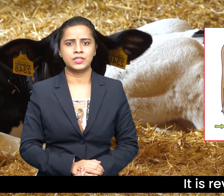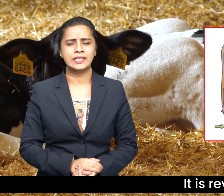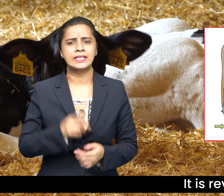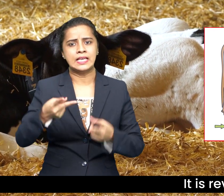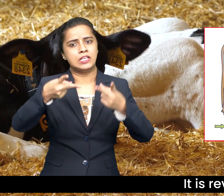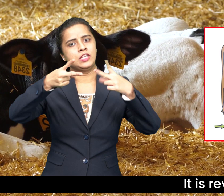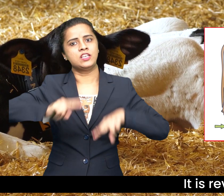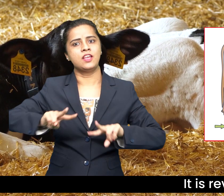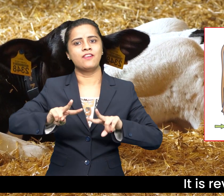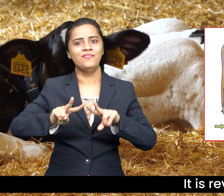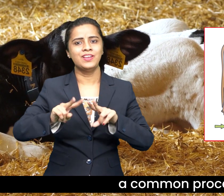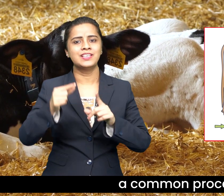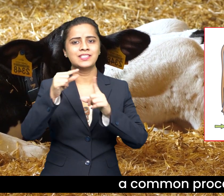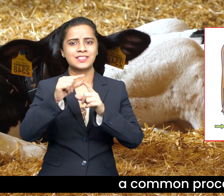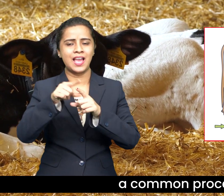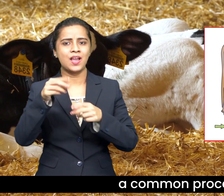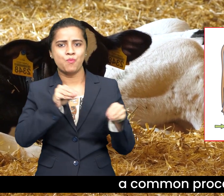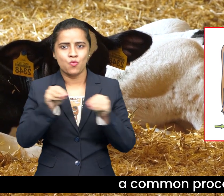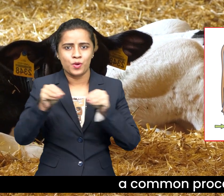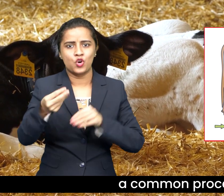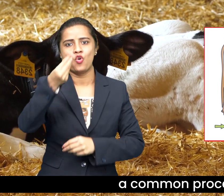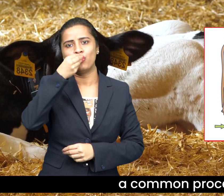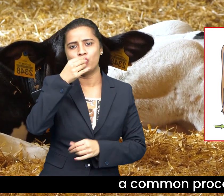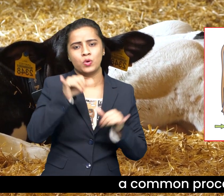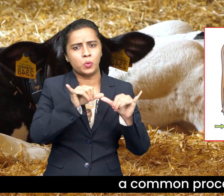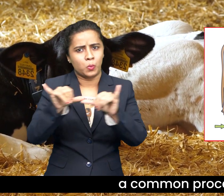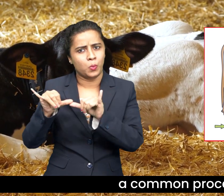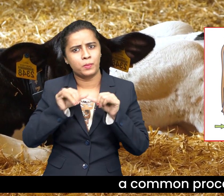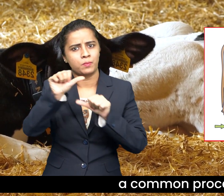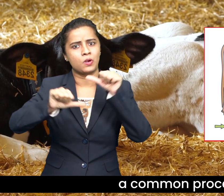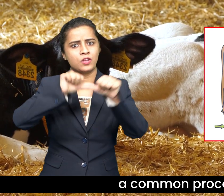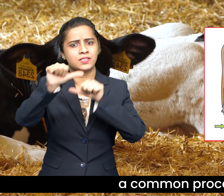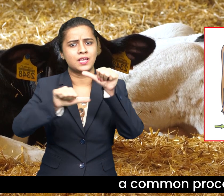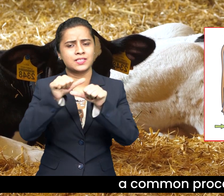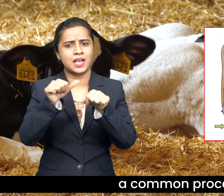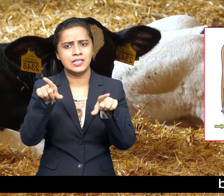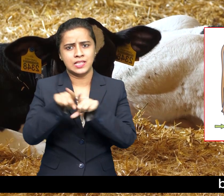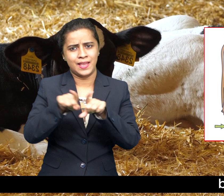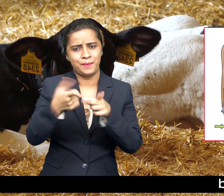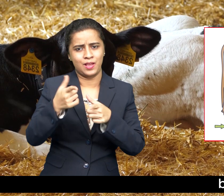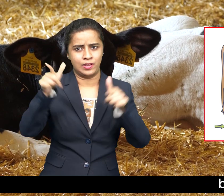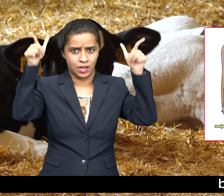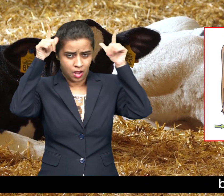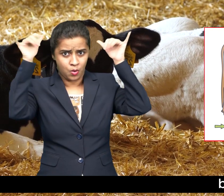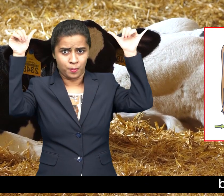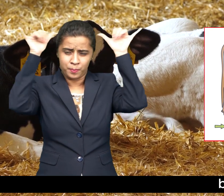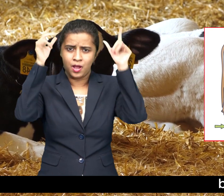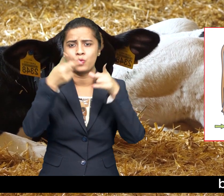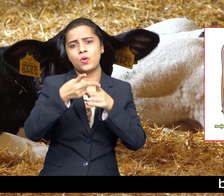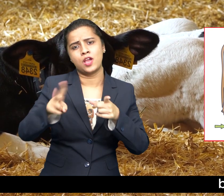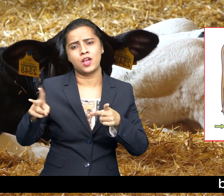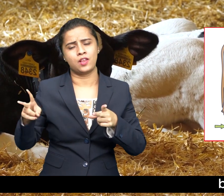It is reverse peristalsis, a common process in ruminants like cows, buffalo,